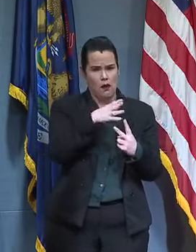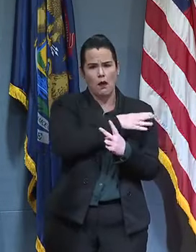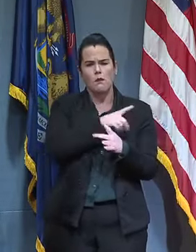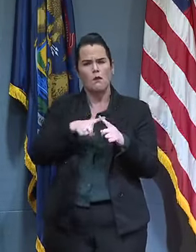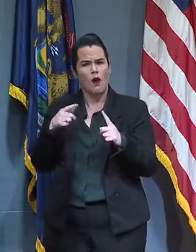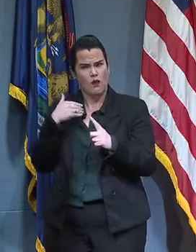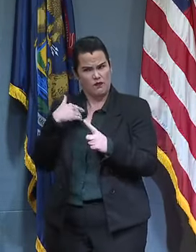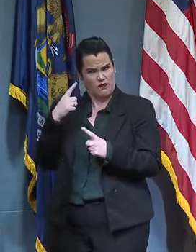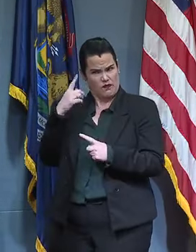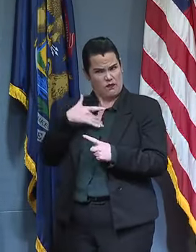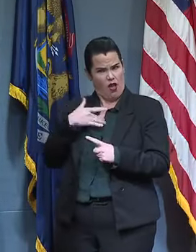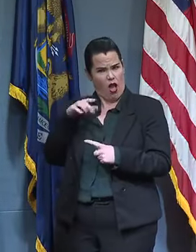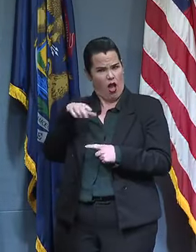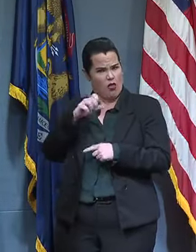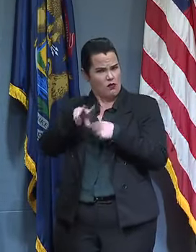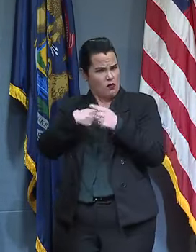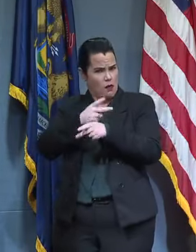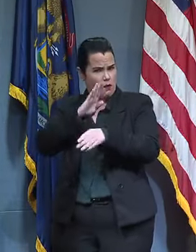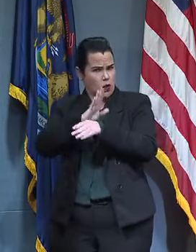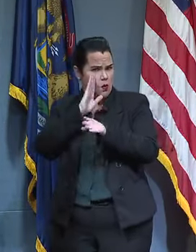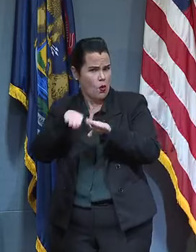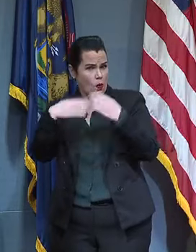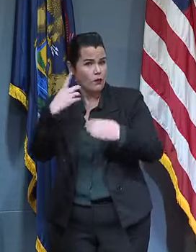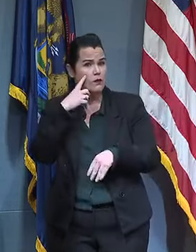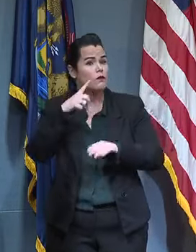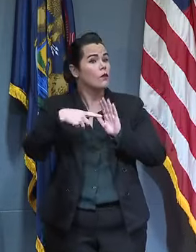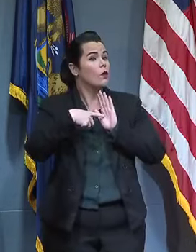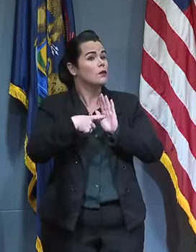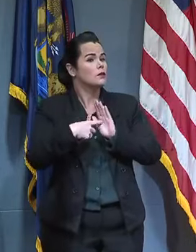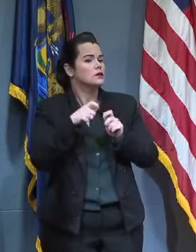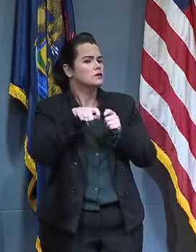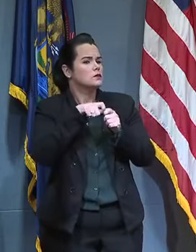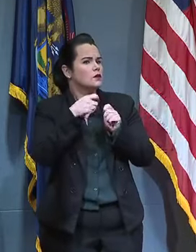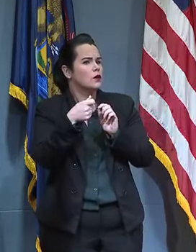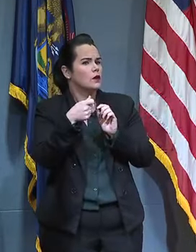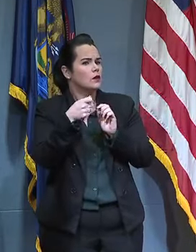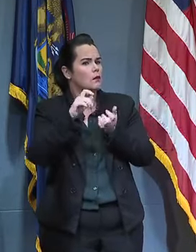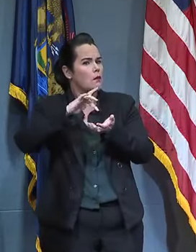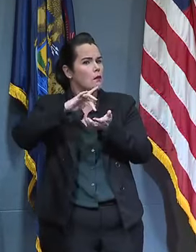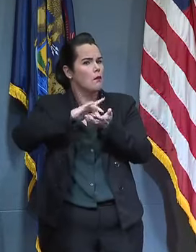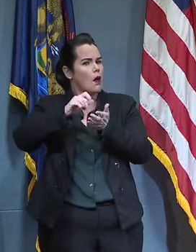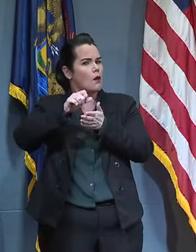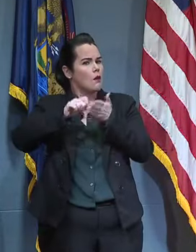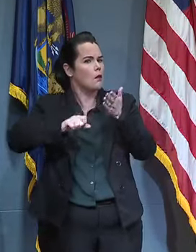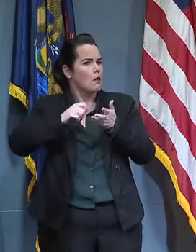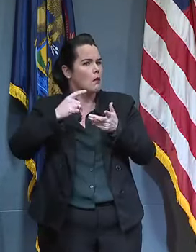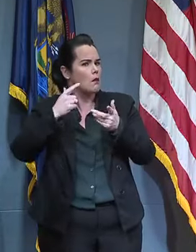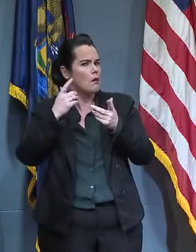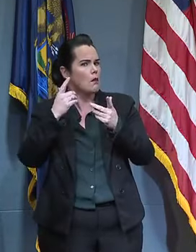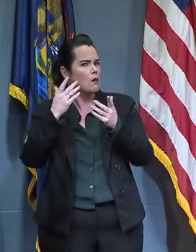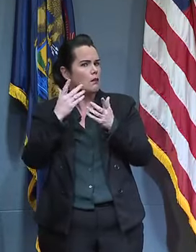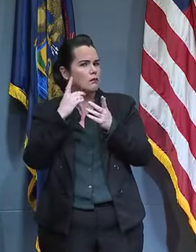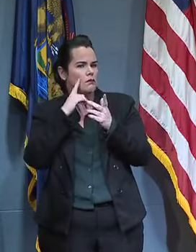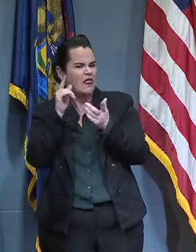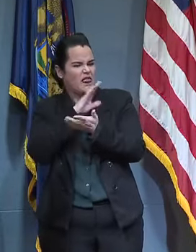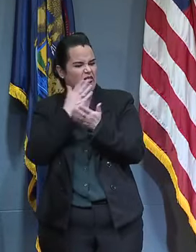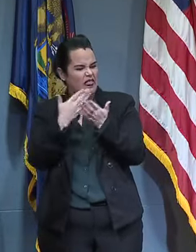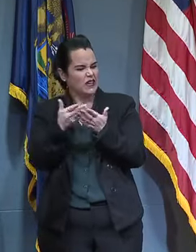15th, including, for example, medical procedures that your executive order currently proclaims